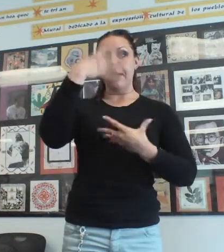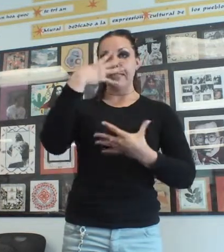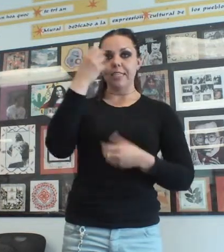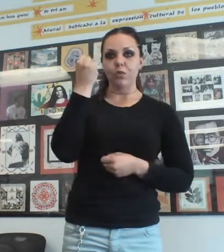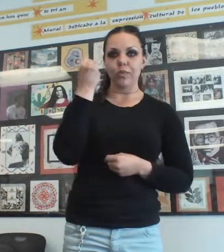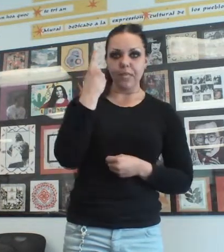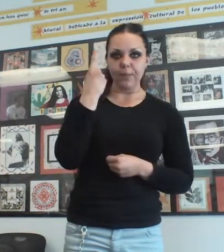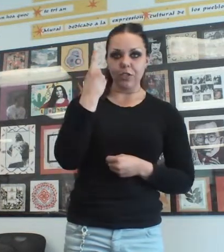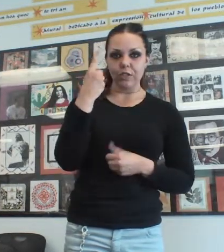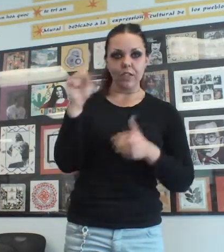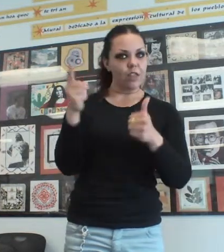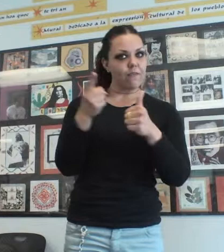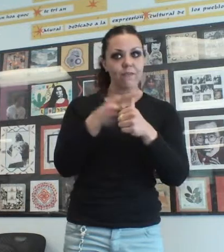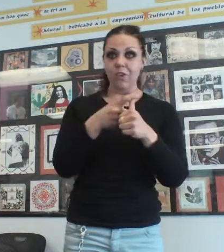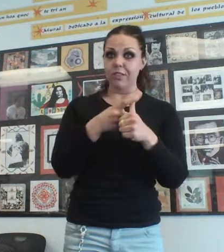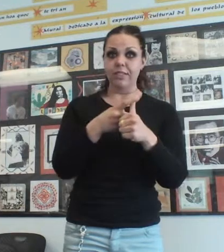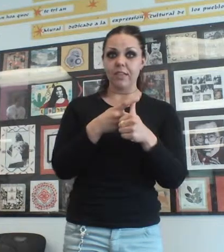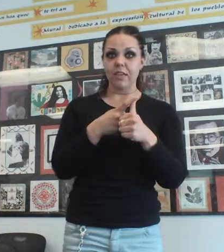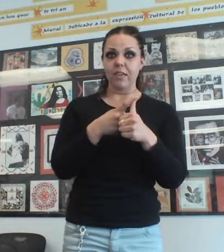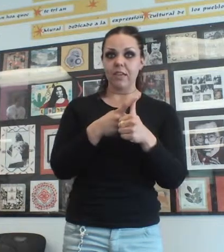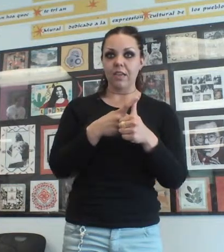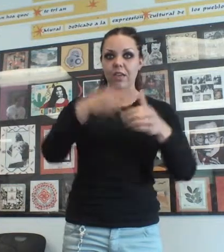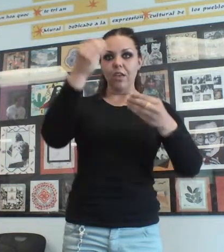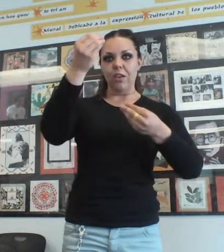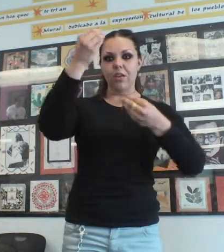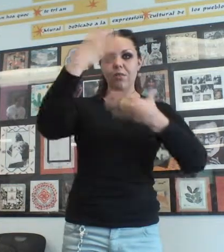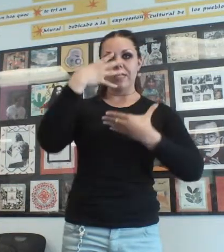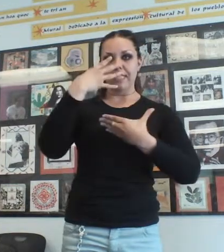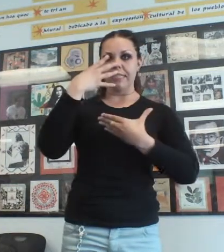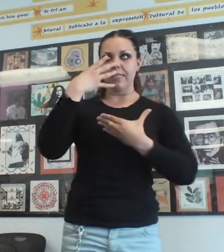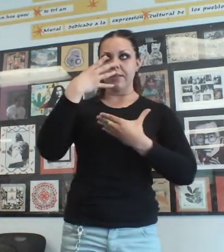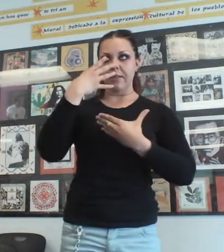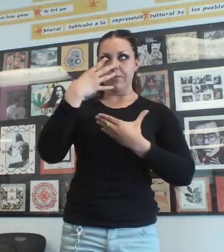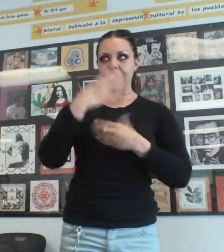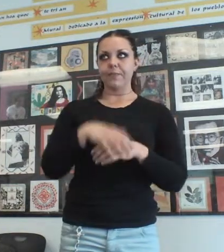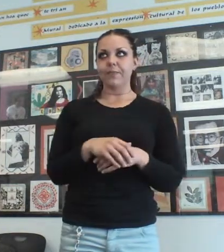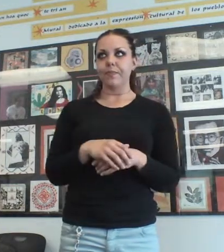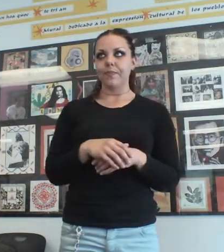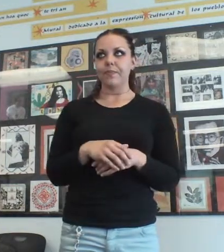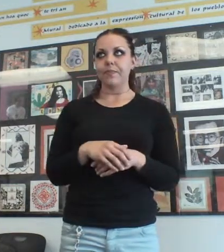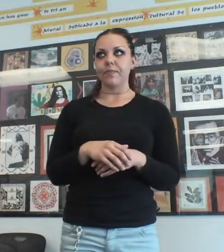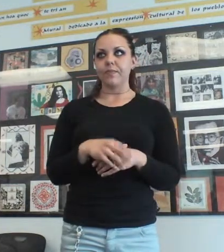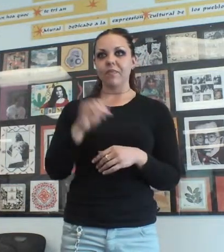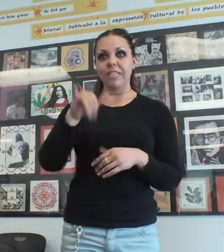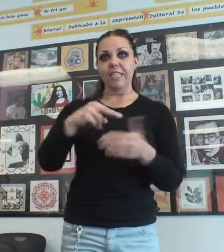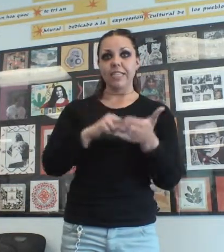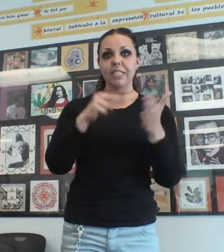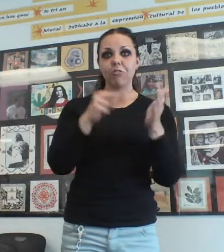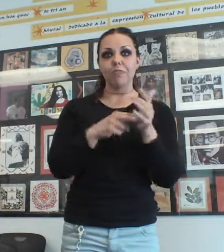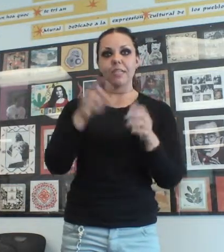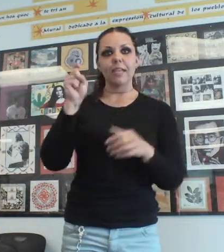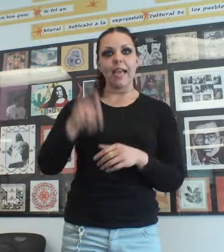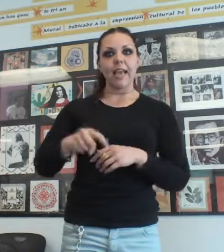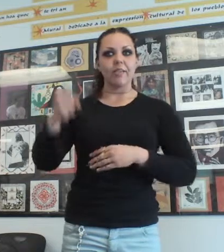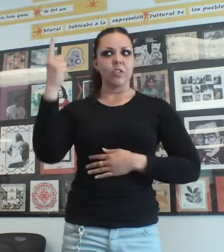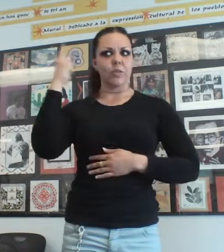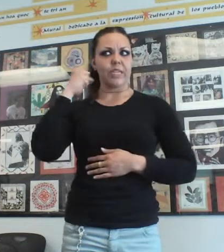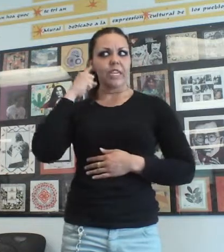very first thing we do, receive the incoming message. This means that we have to have decent hearing. If we don't have